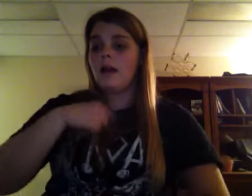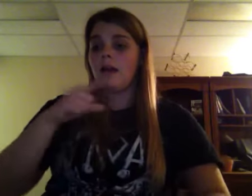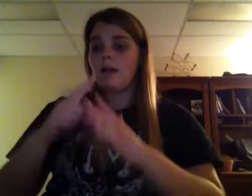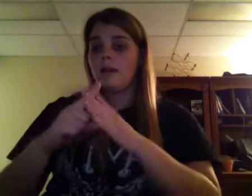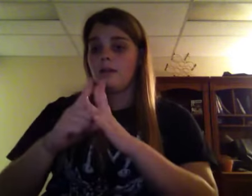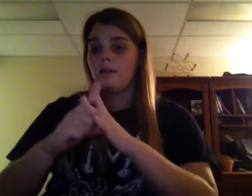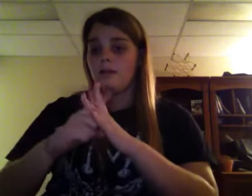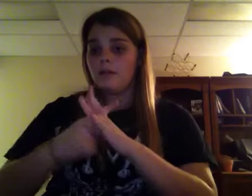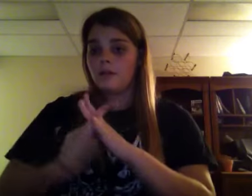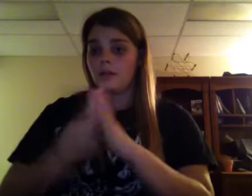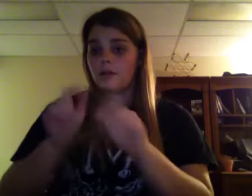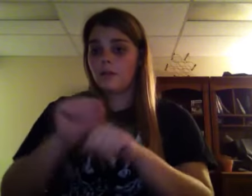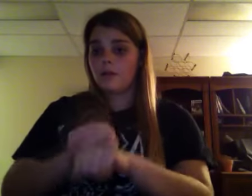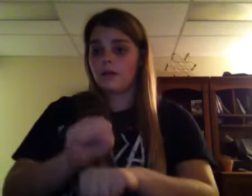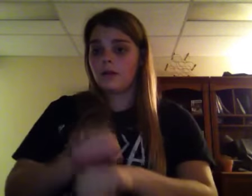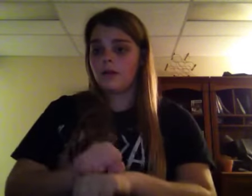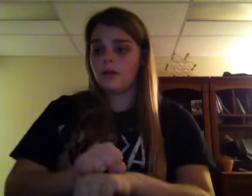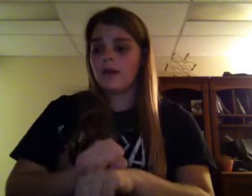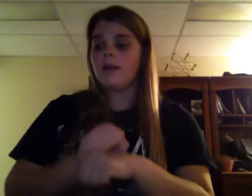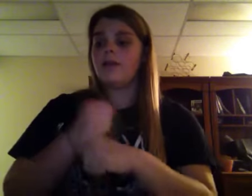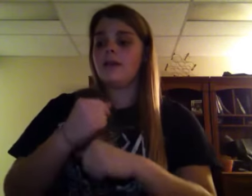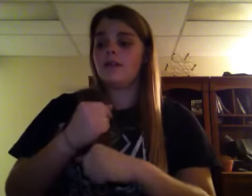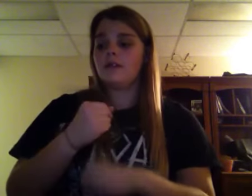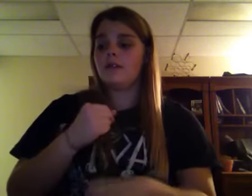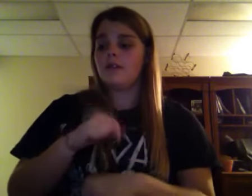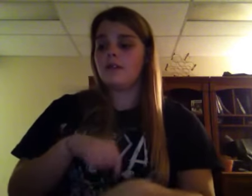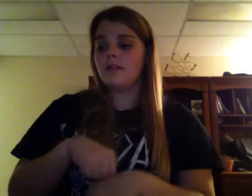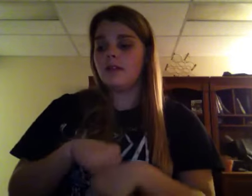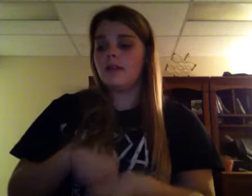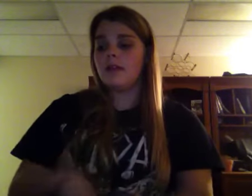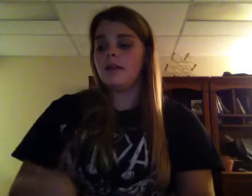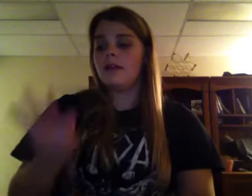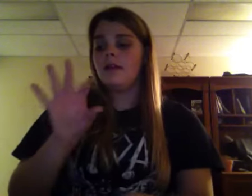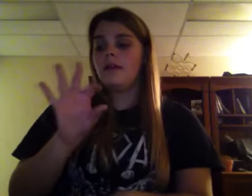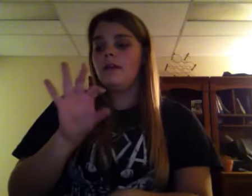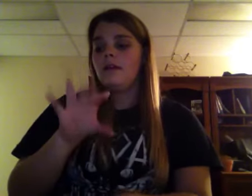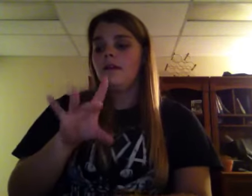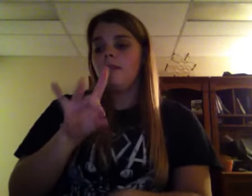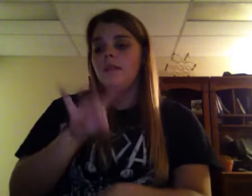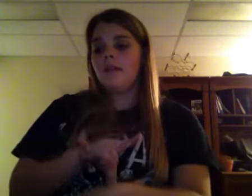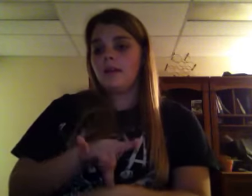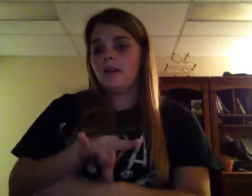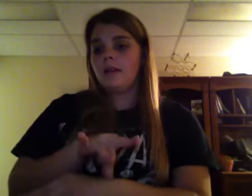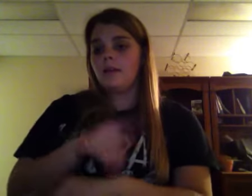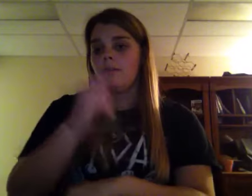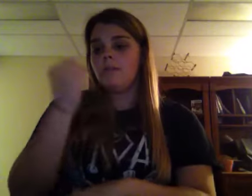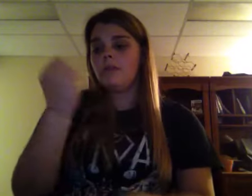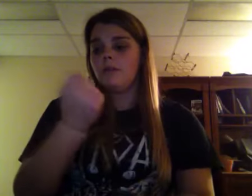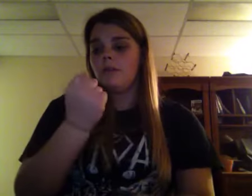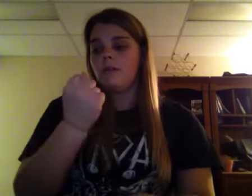I start work. Now you can translate it 8 a.m.